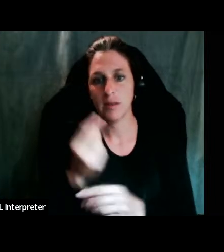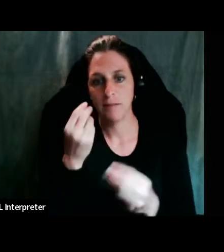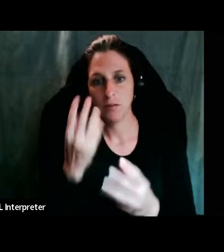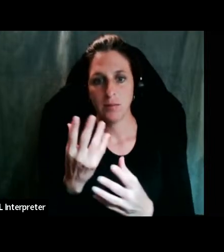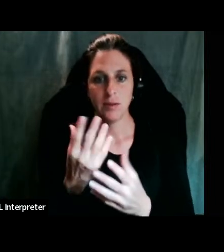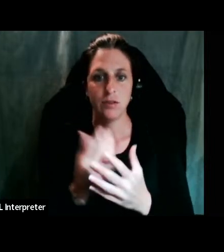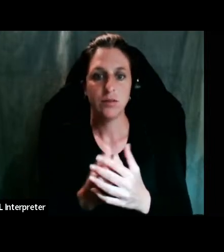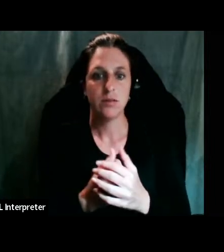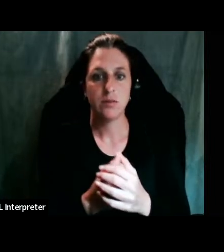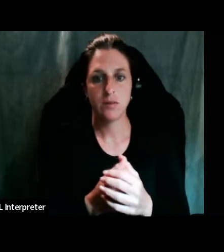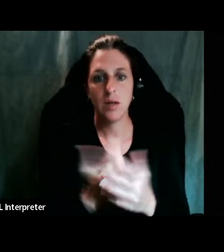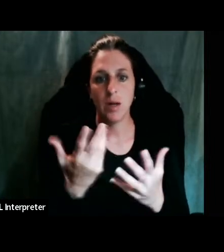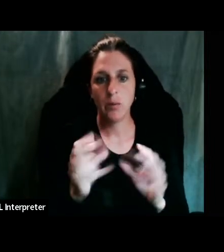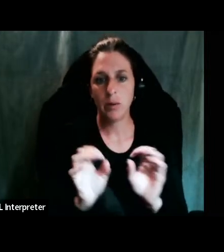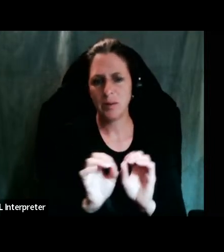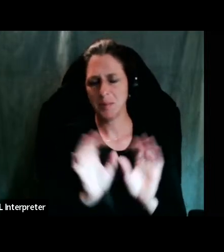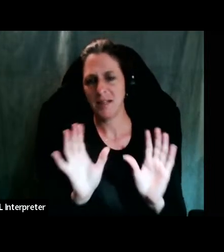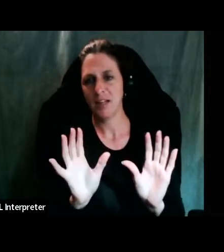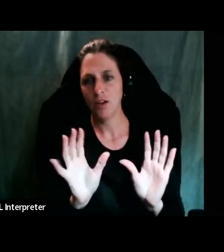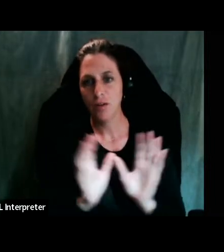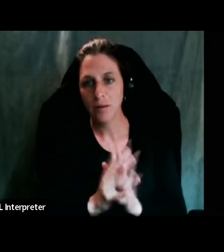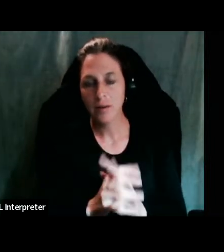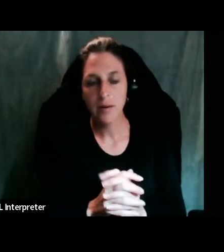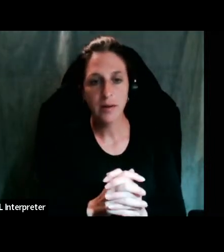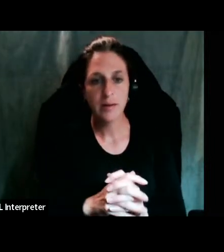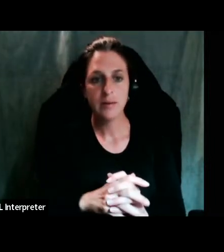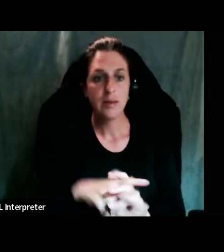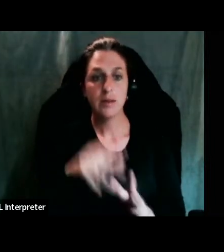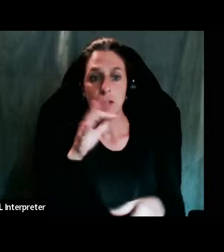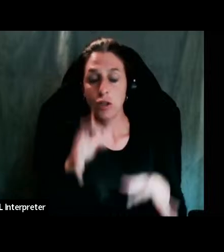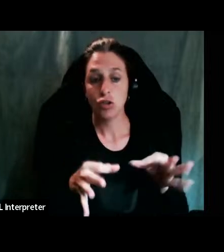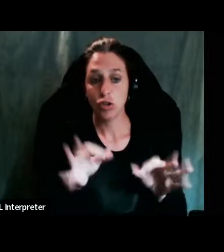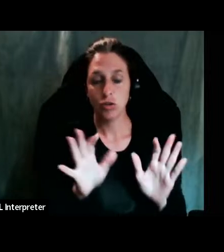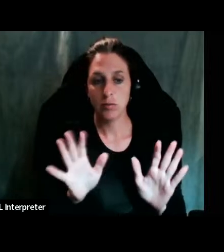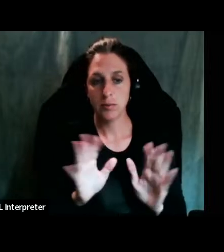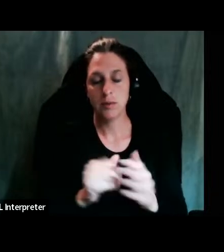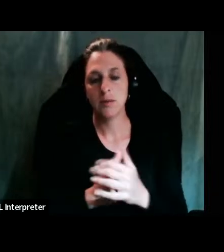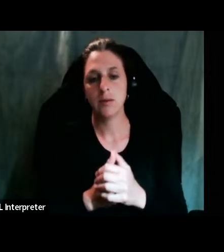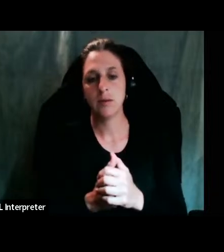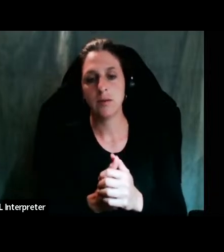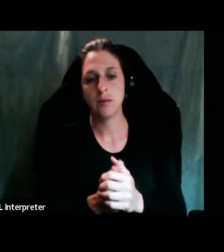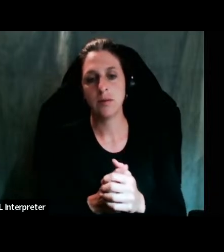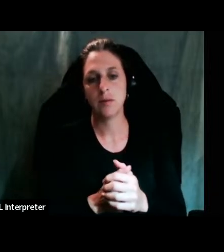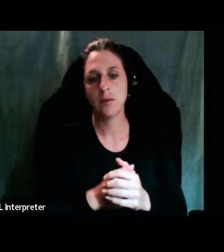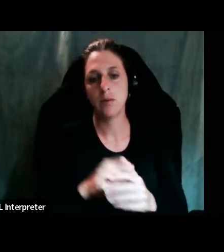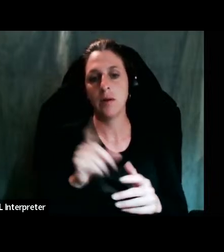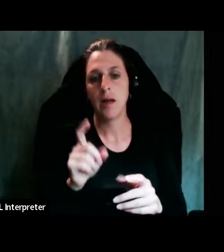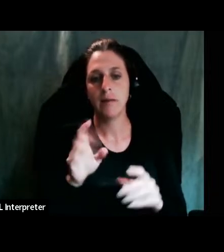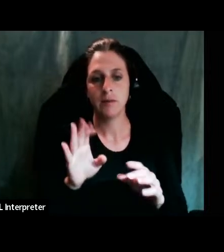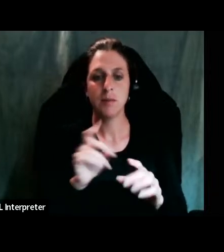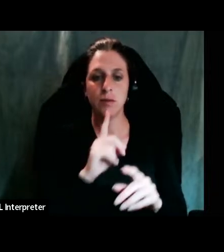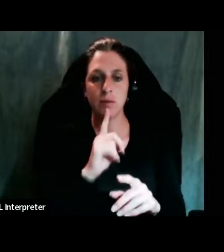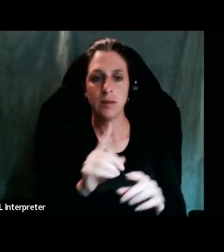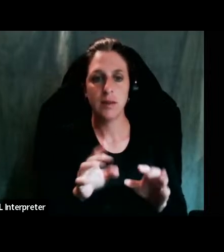be clear. It's not a judgment. I'm just saying that you have to be very clear. Go